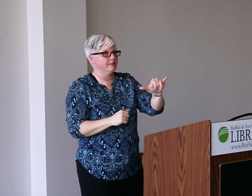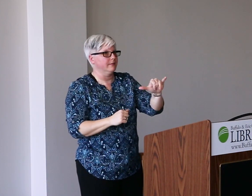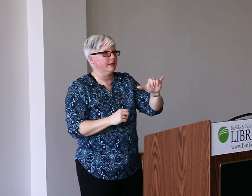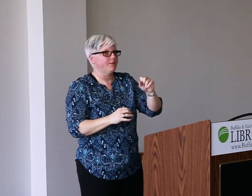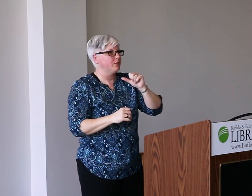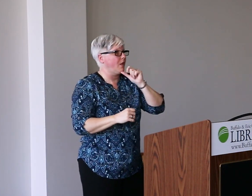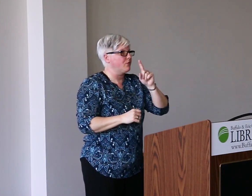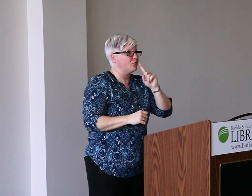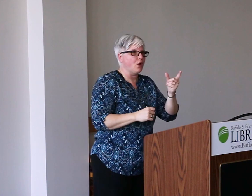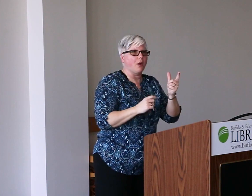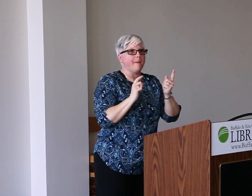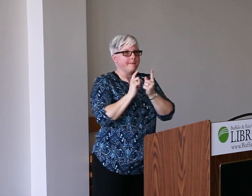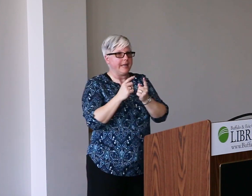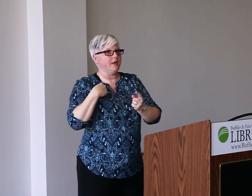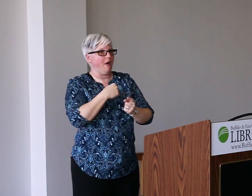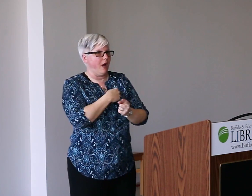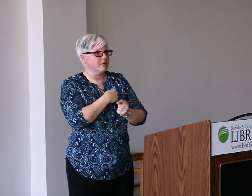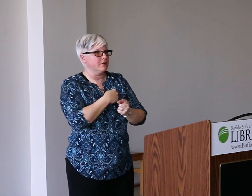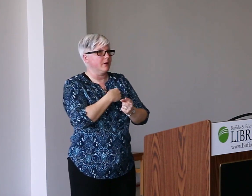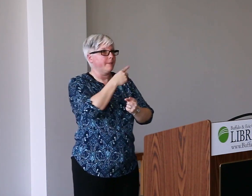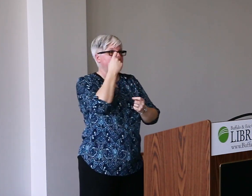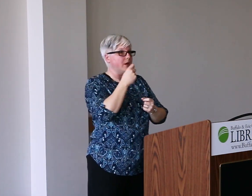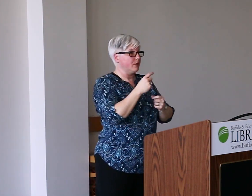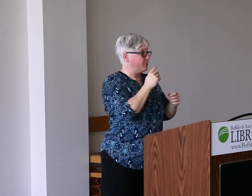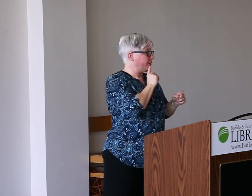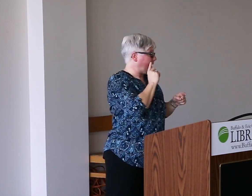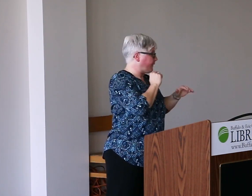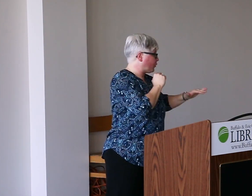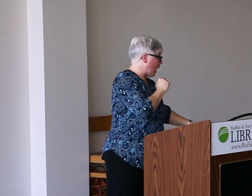your best ally. If you're not sure, meet with us.